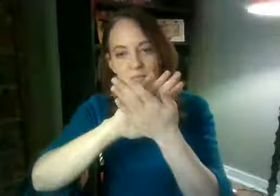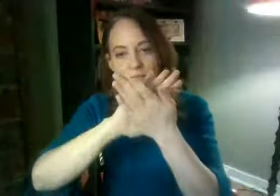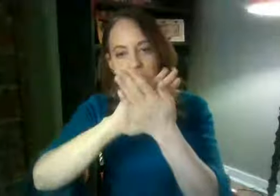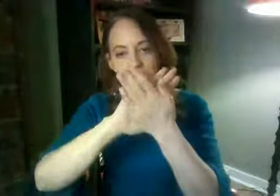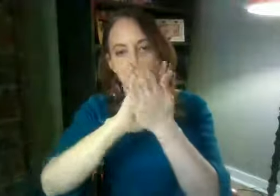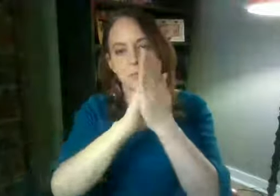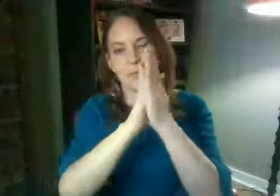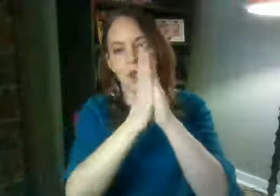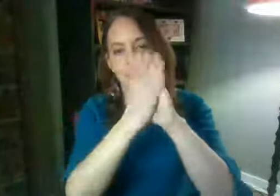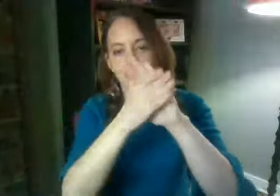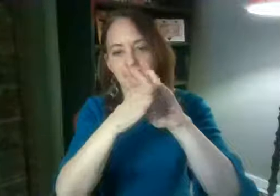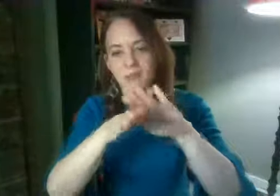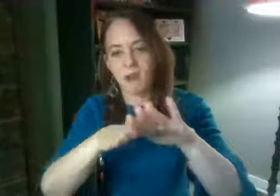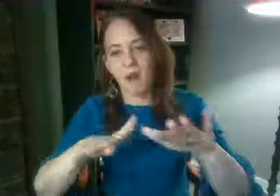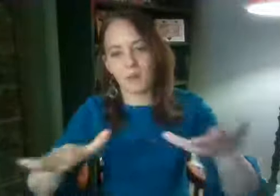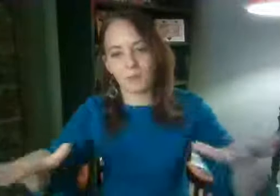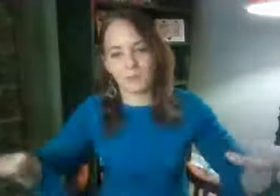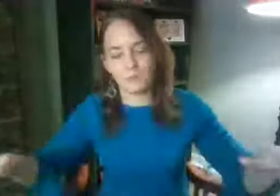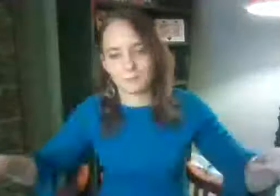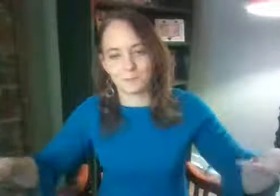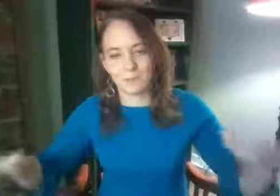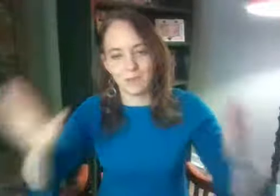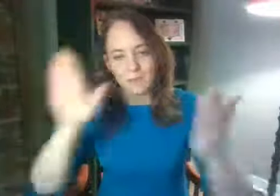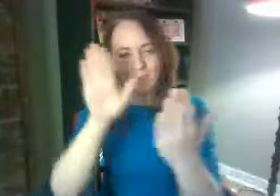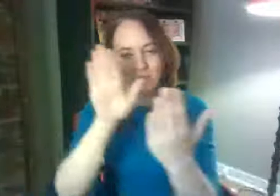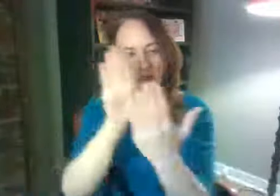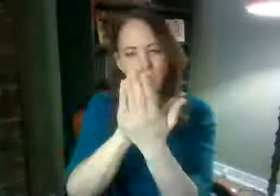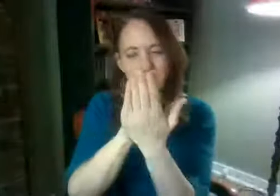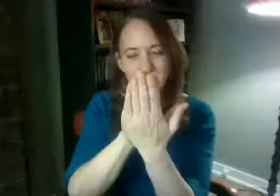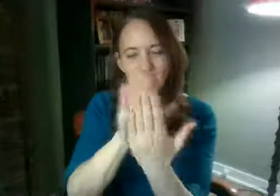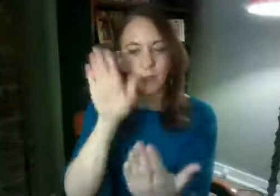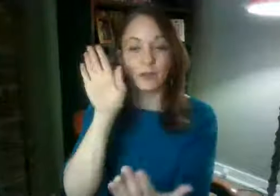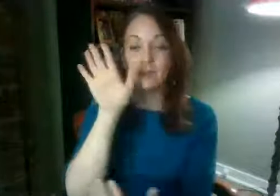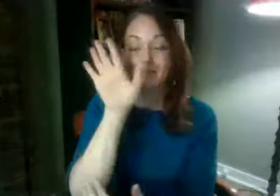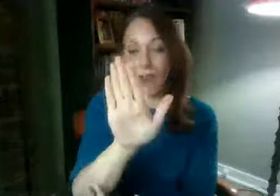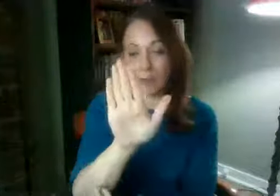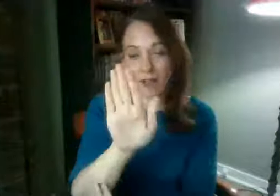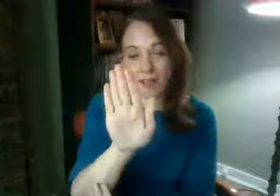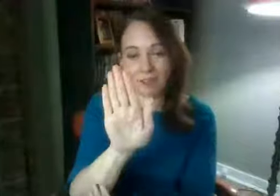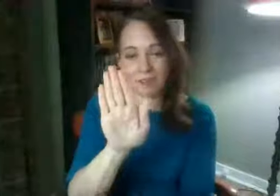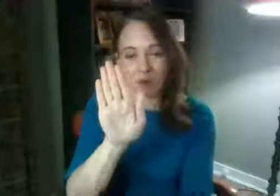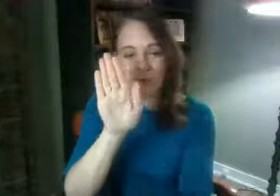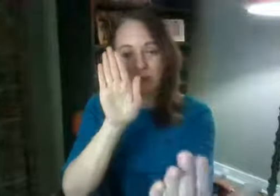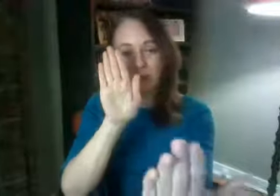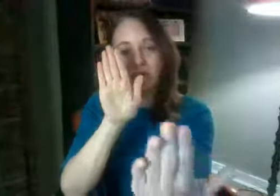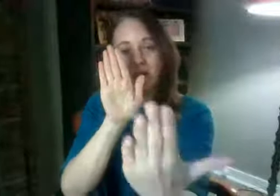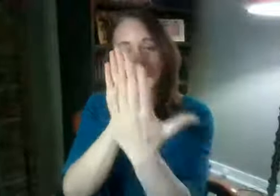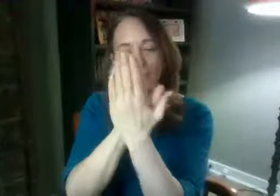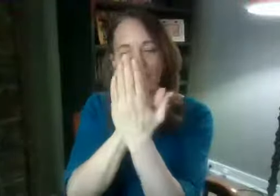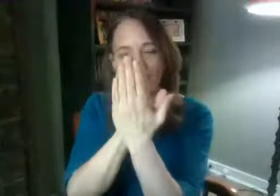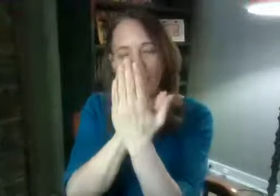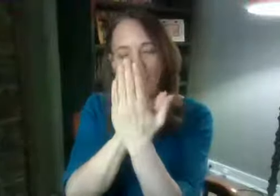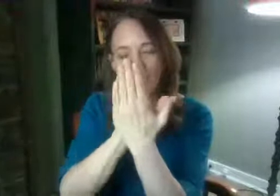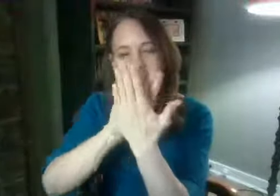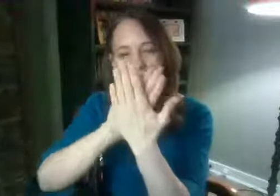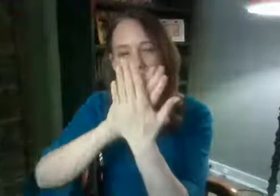Peace is becoming calm. So you take your hands and you put your dominant hand facing away from you and your non-dominant hand facing